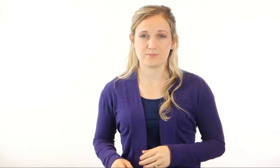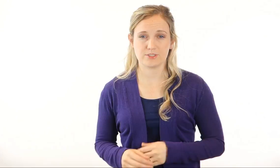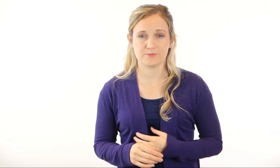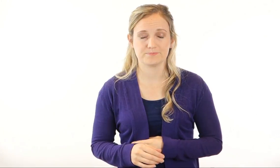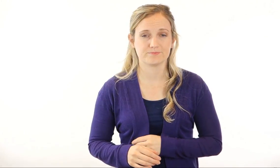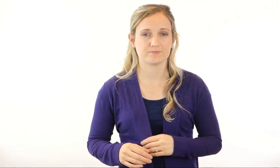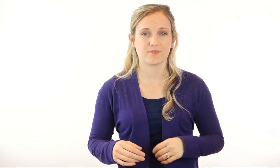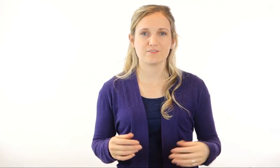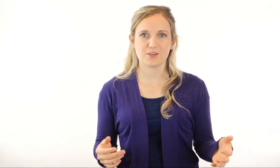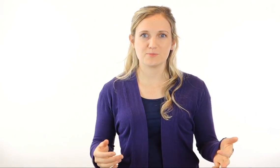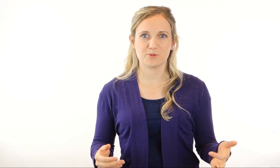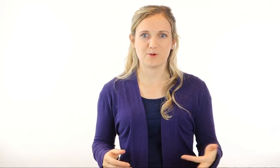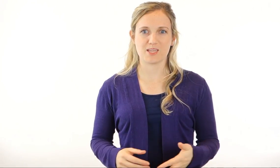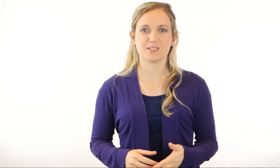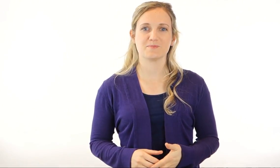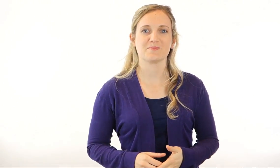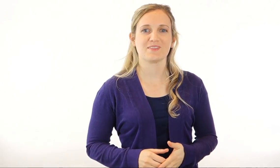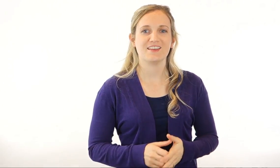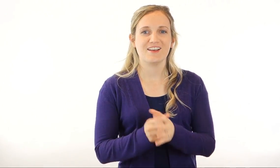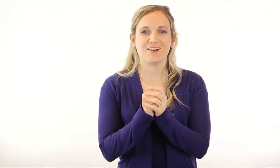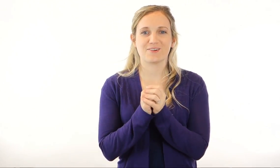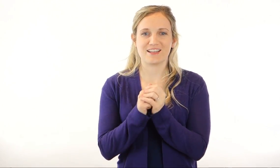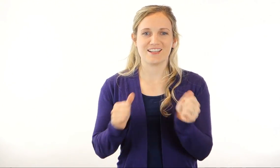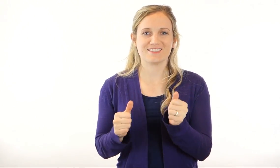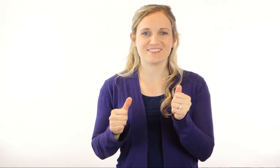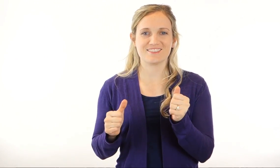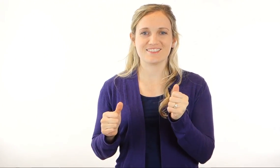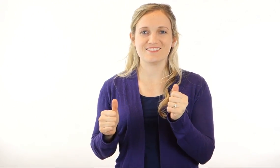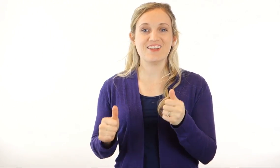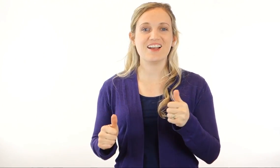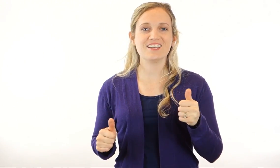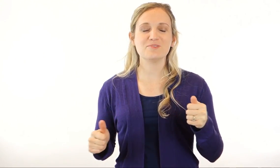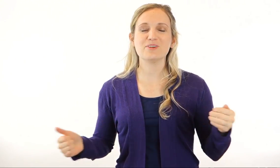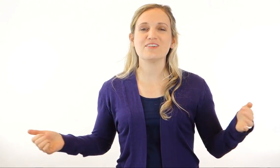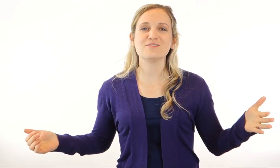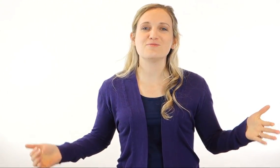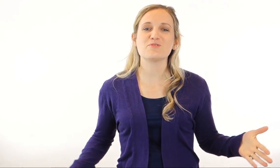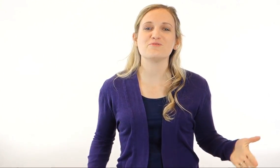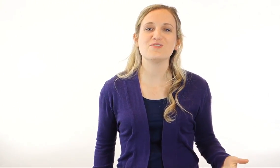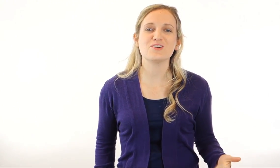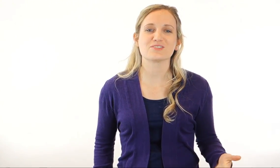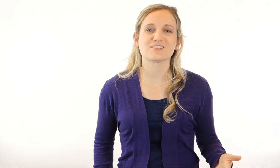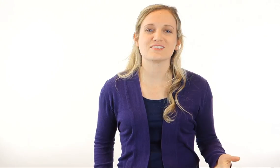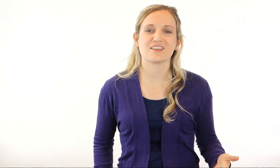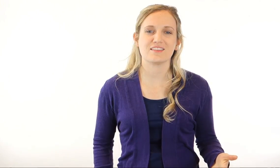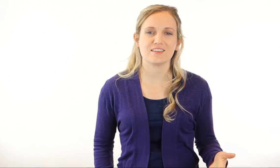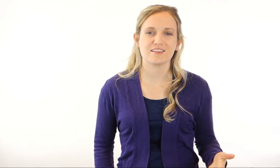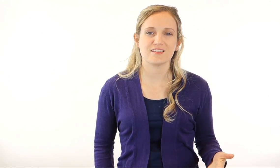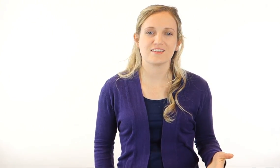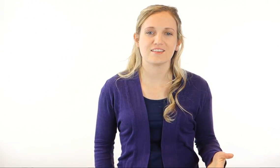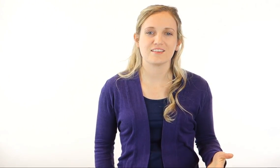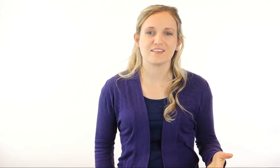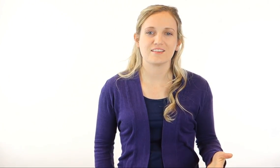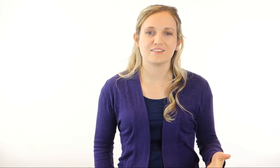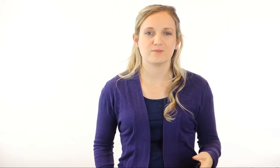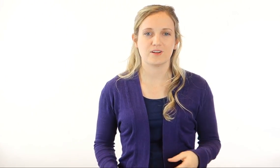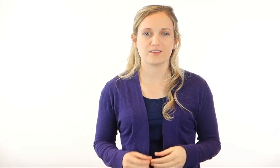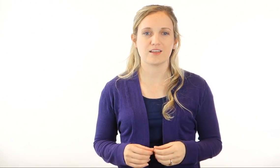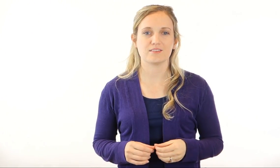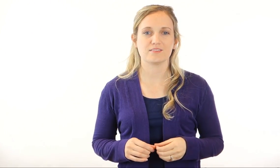up to you. I've taught you both ways. Okay, next line. We're on the 4th verse, I think. No, we're not yet.